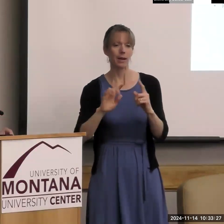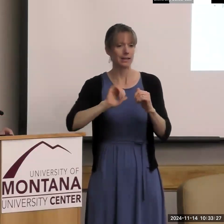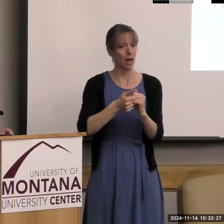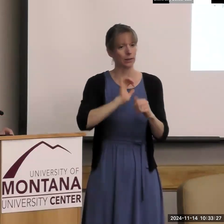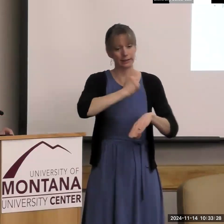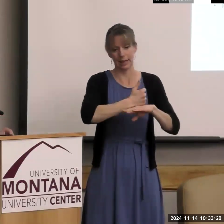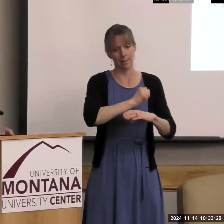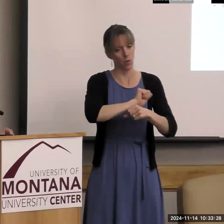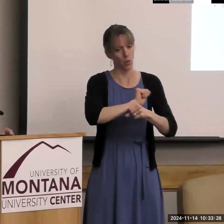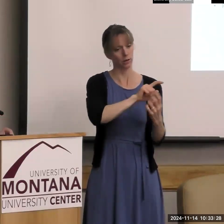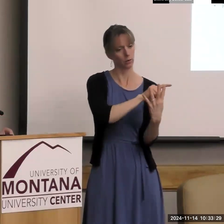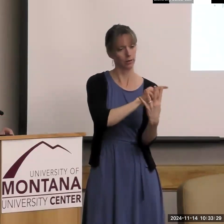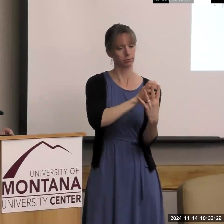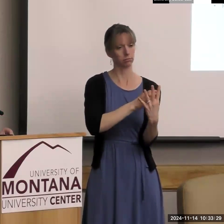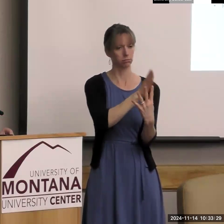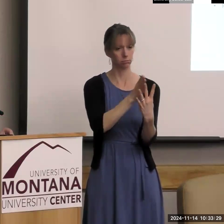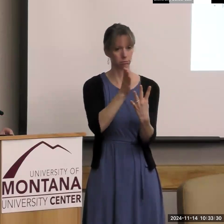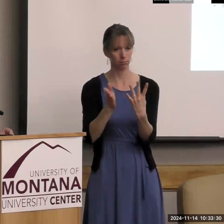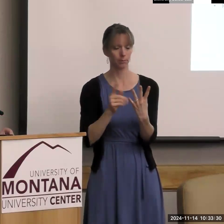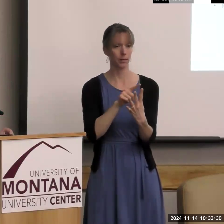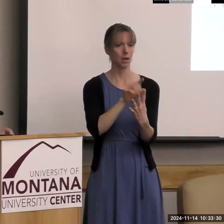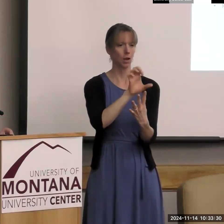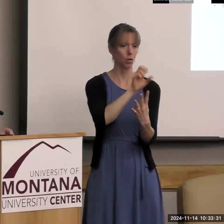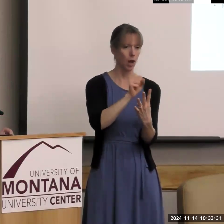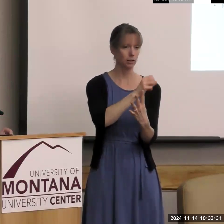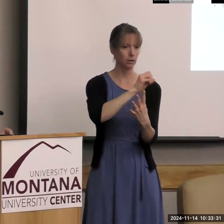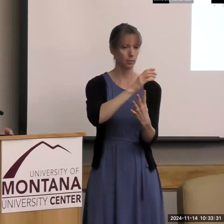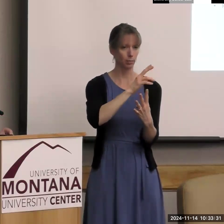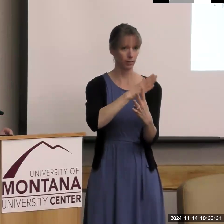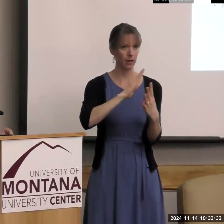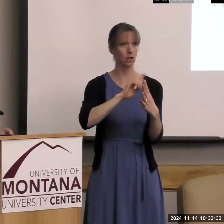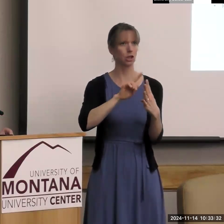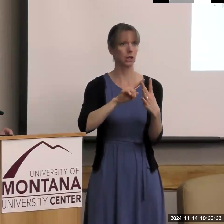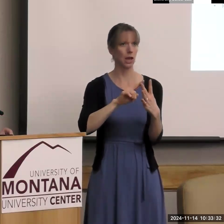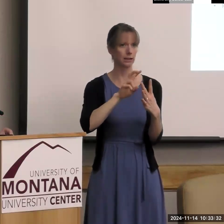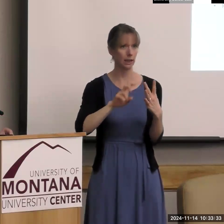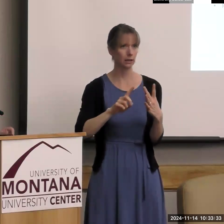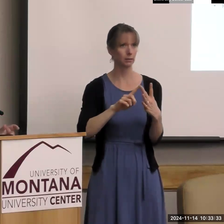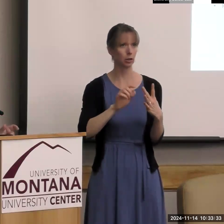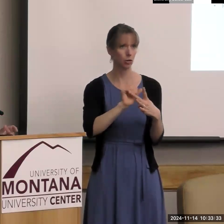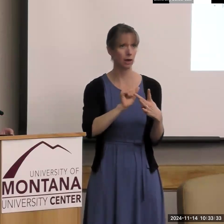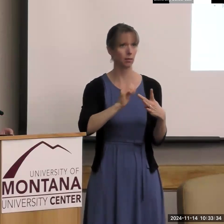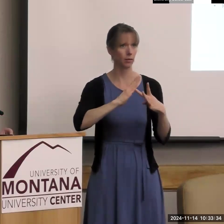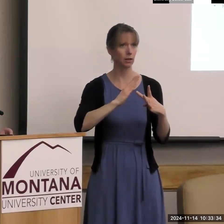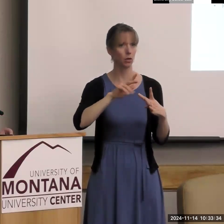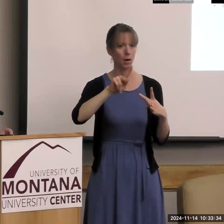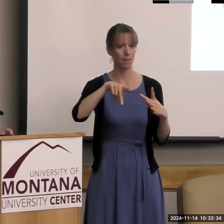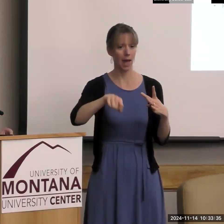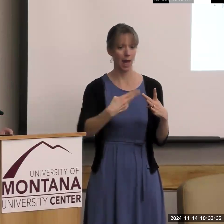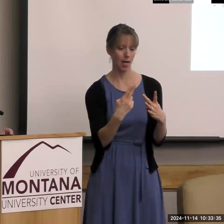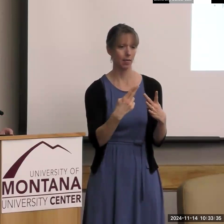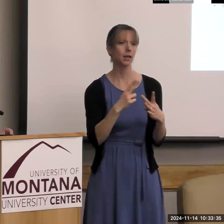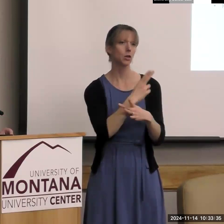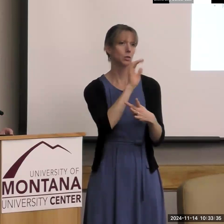work. We have it across prevention, assessment, training, and health systems. Or PATH is the acronym they